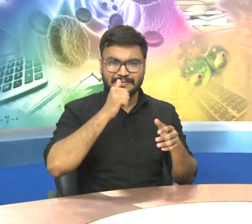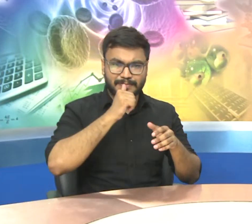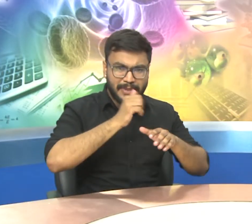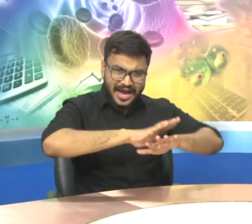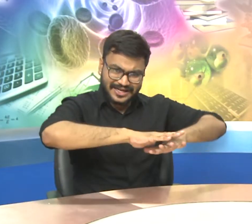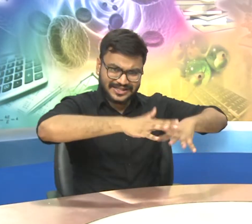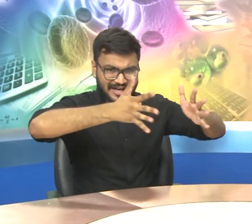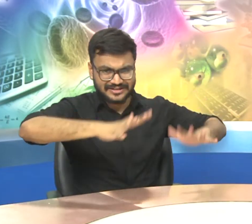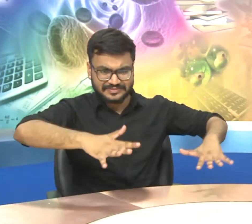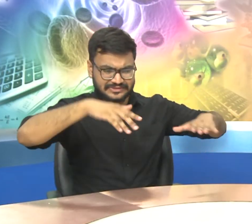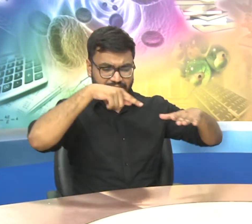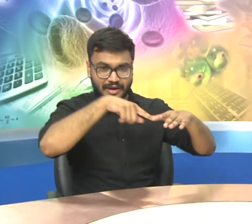which includes